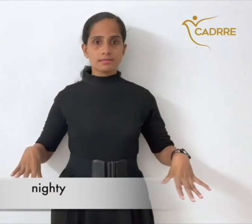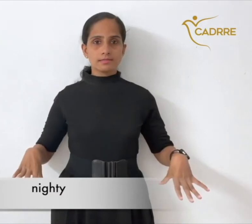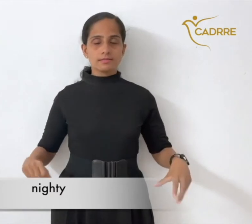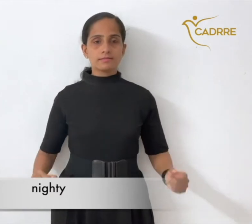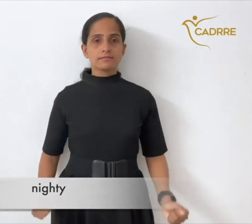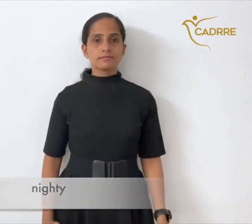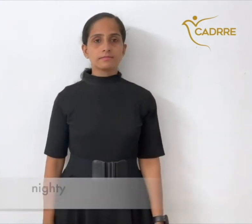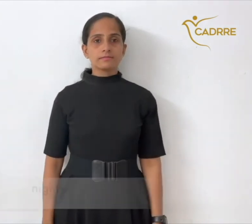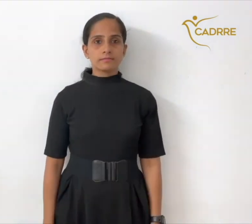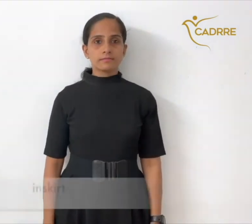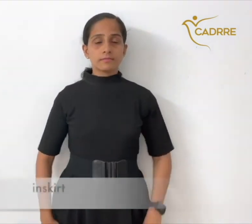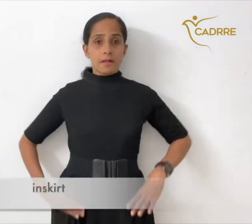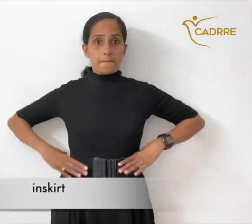Nightie.